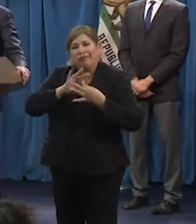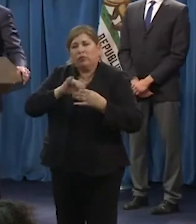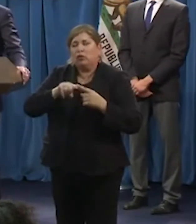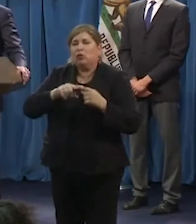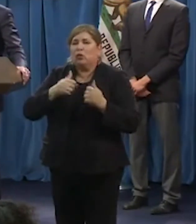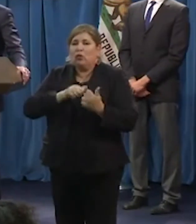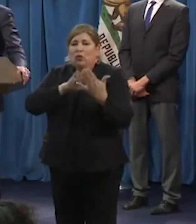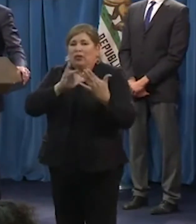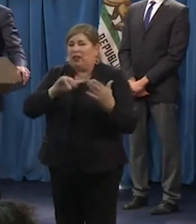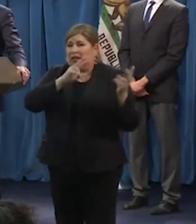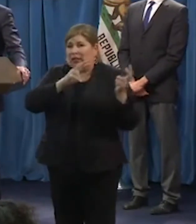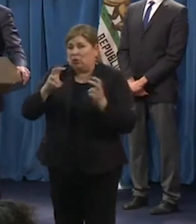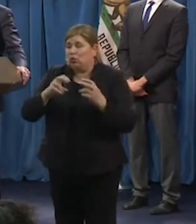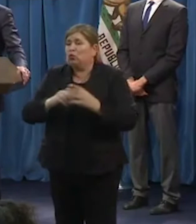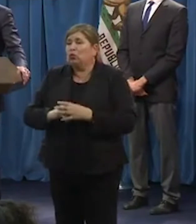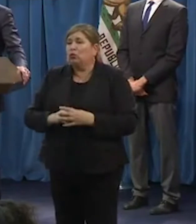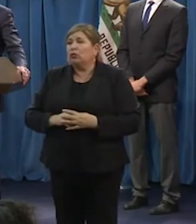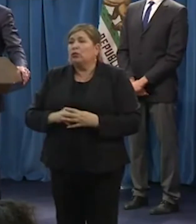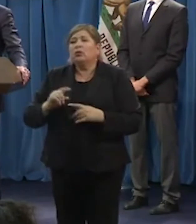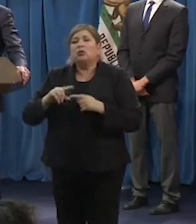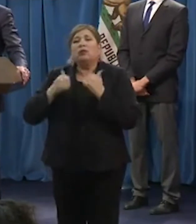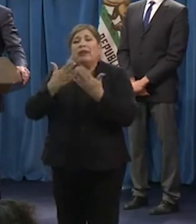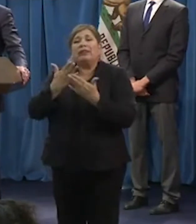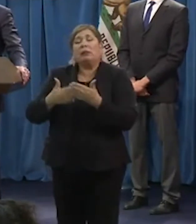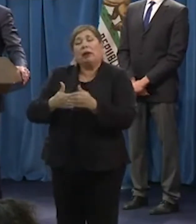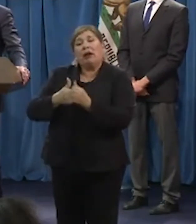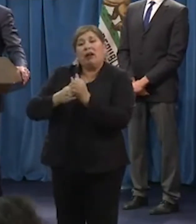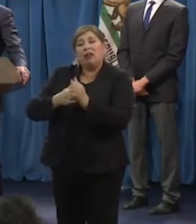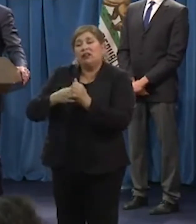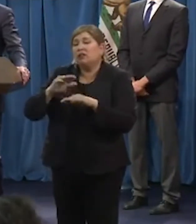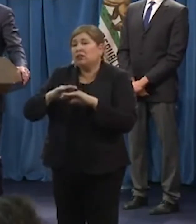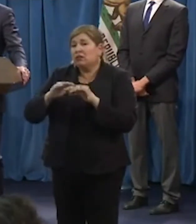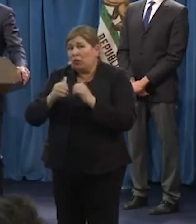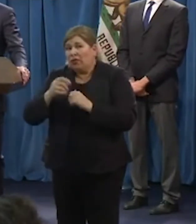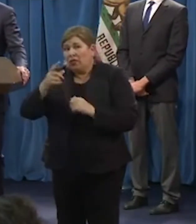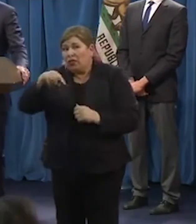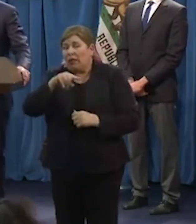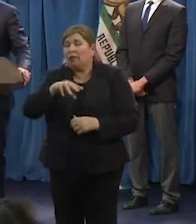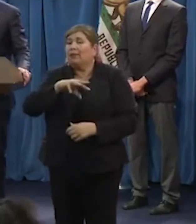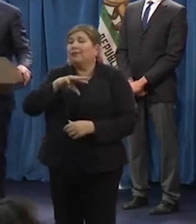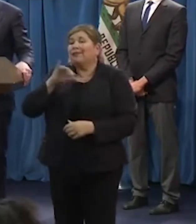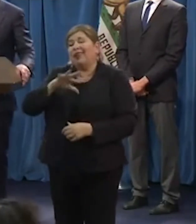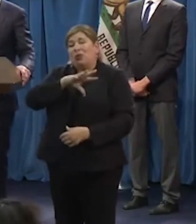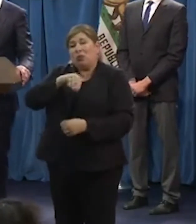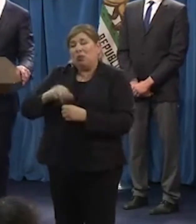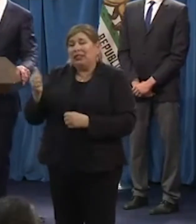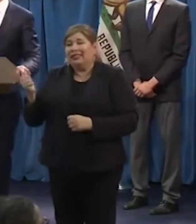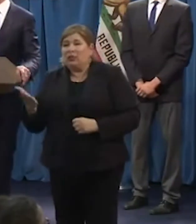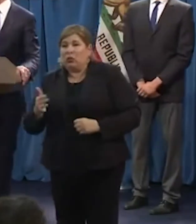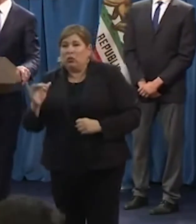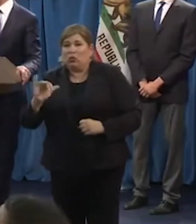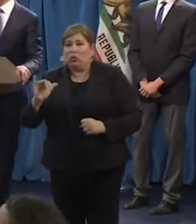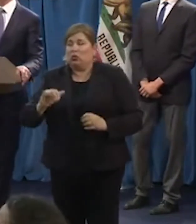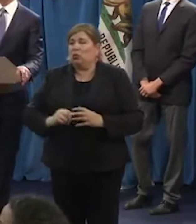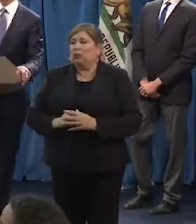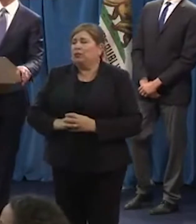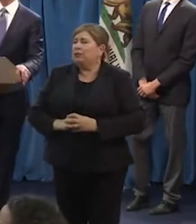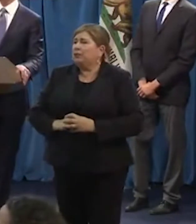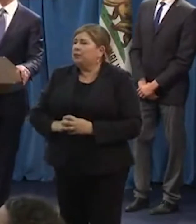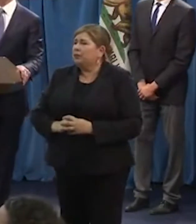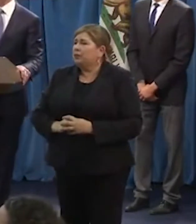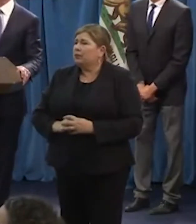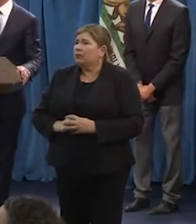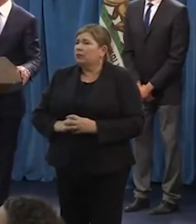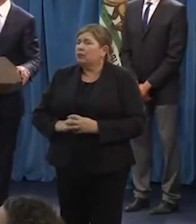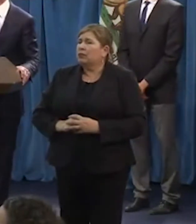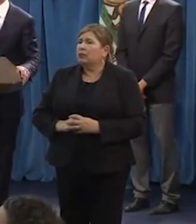issues and to provide guidance with them. It includes casinos as well. As far as amusement parks, it goes beyond